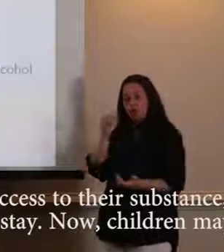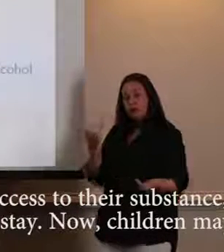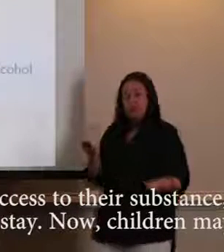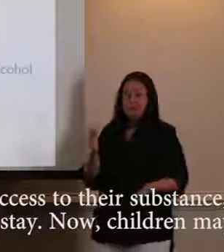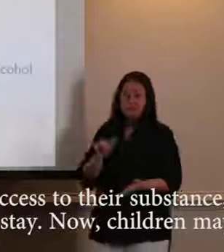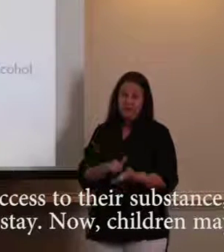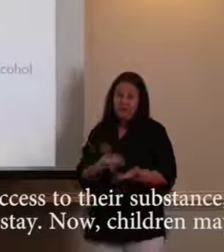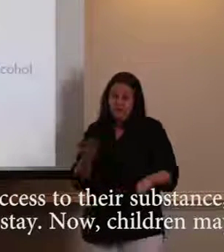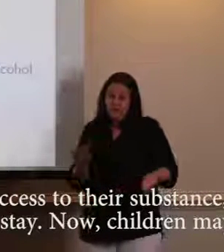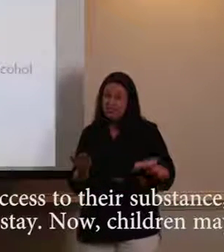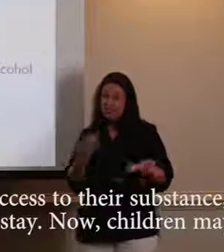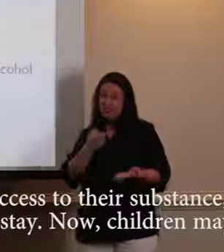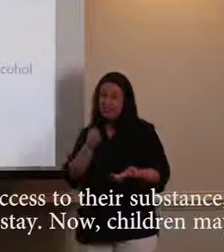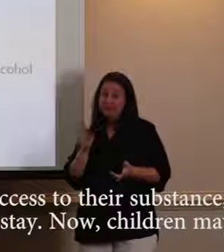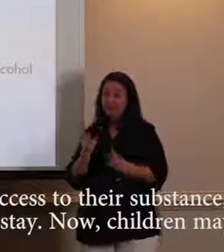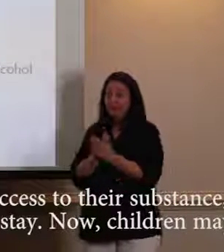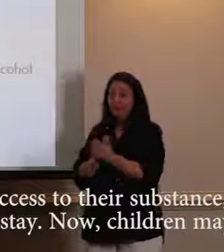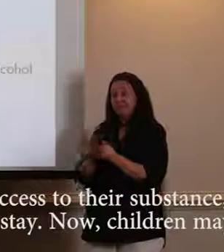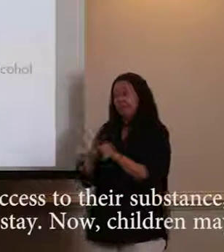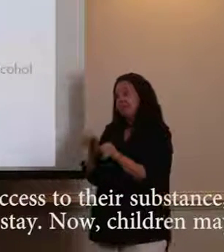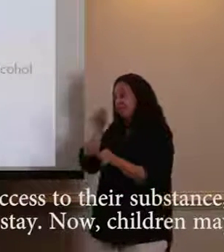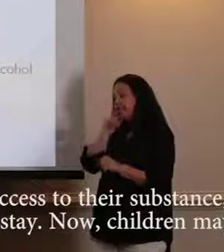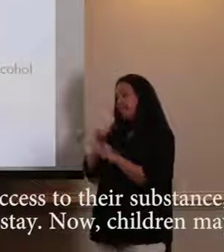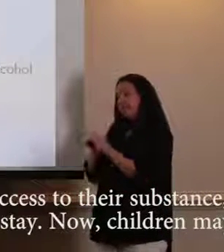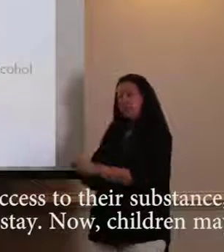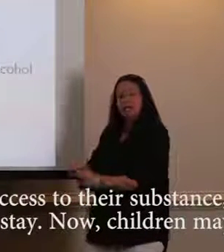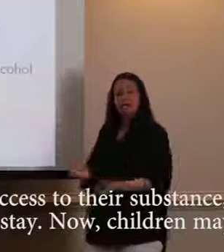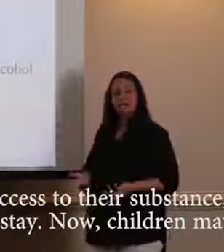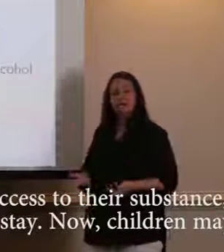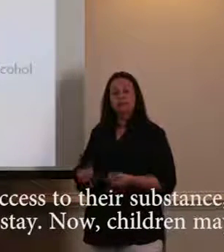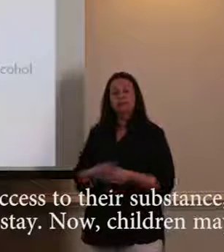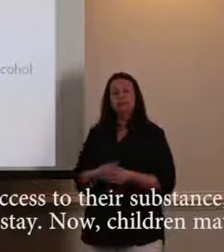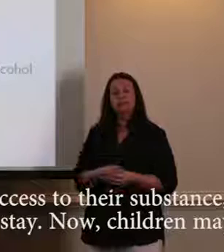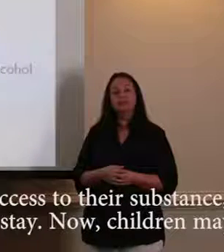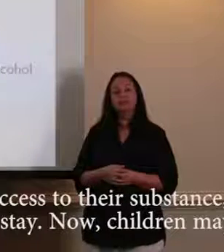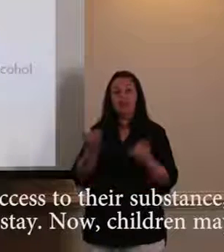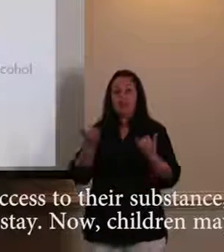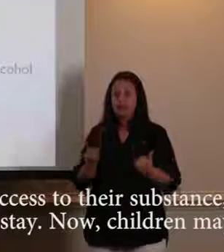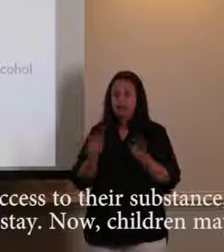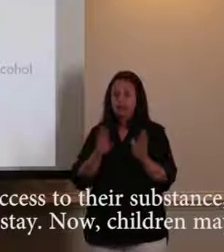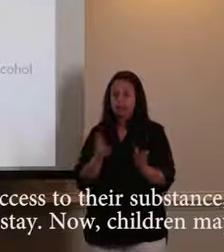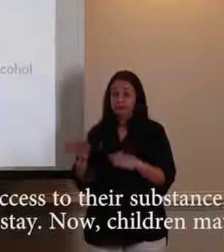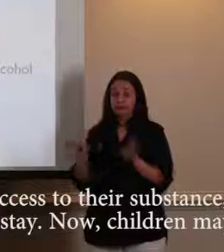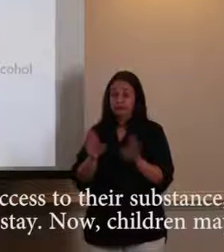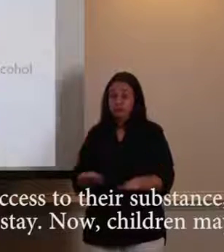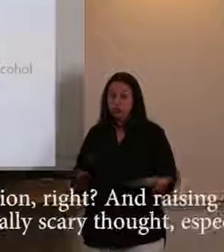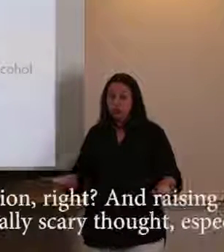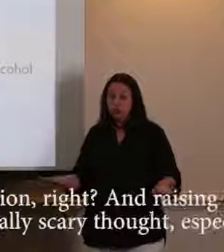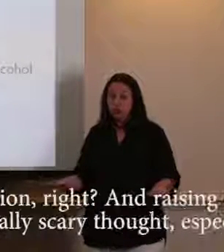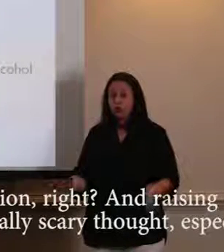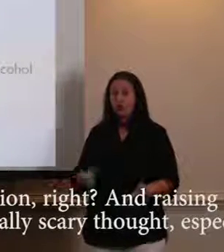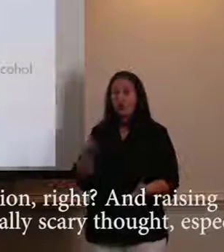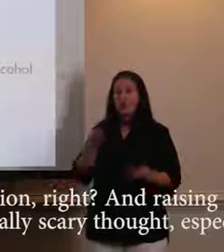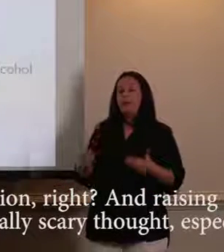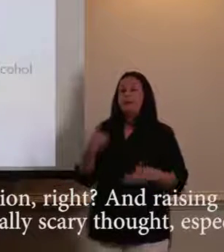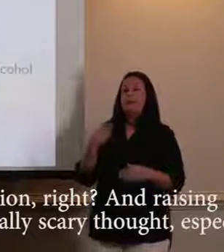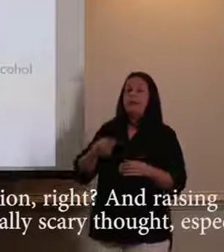be an incentive to stay. Now, children may be at a greater risk during